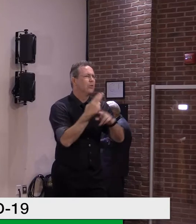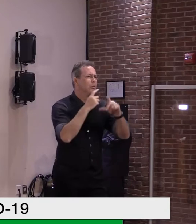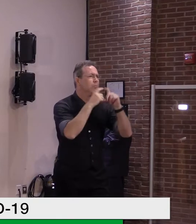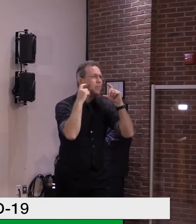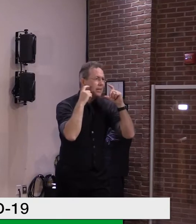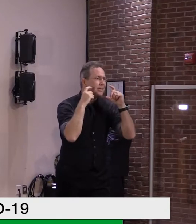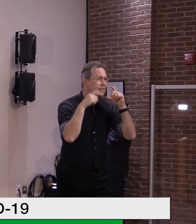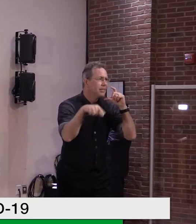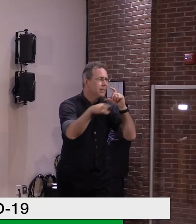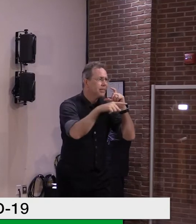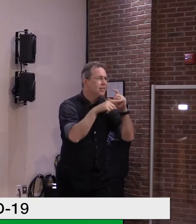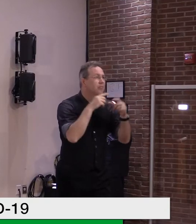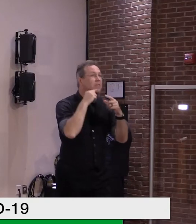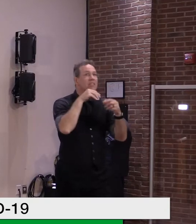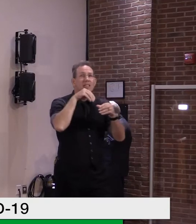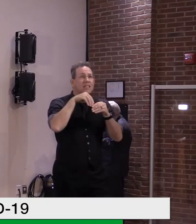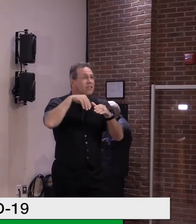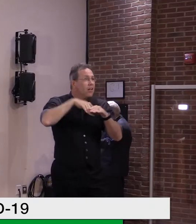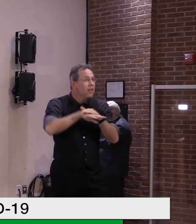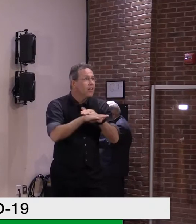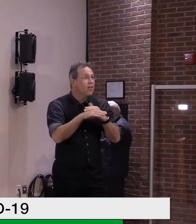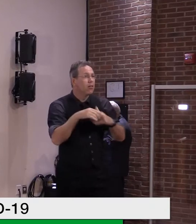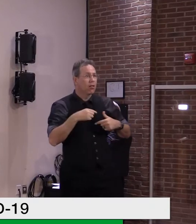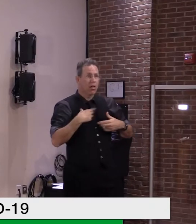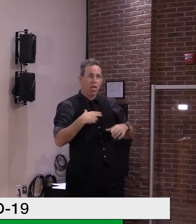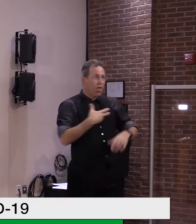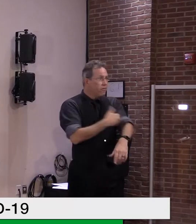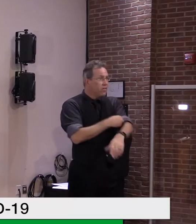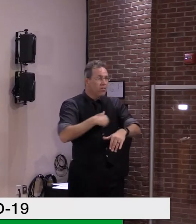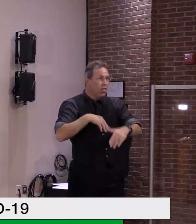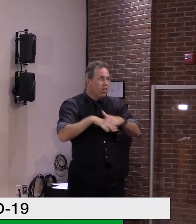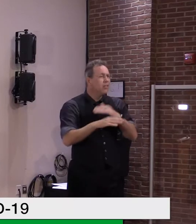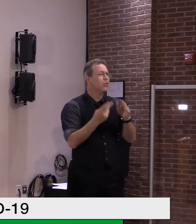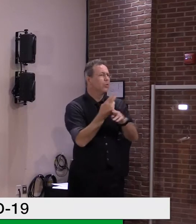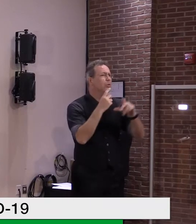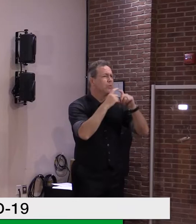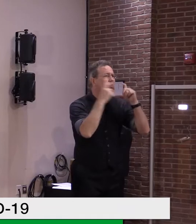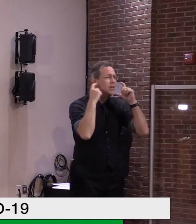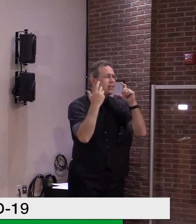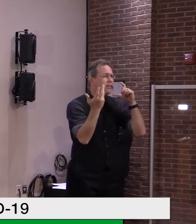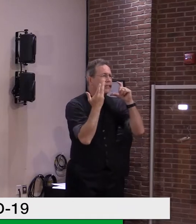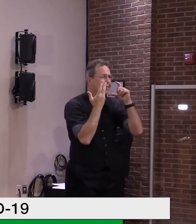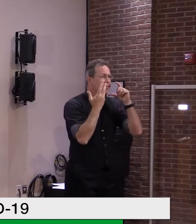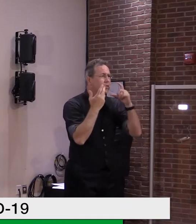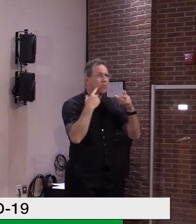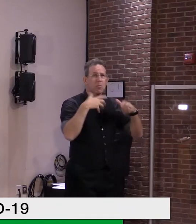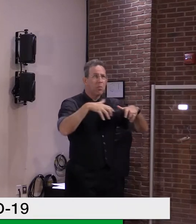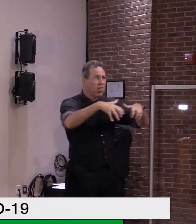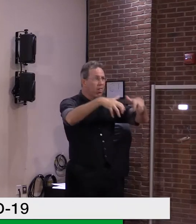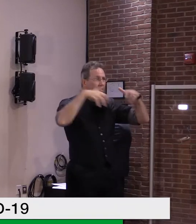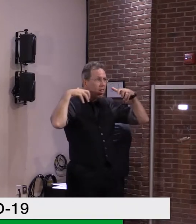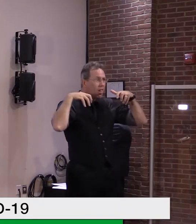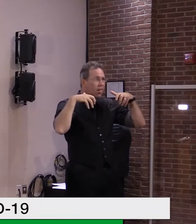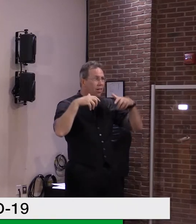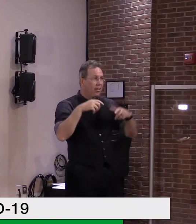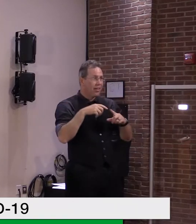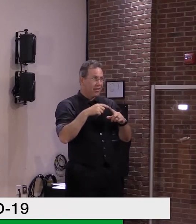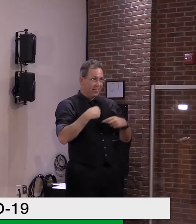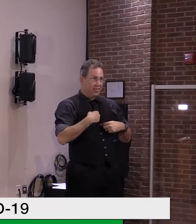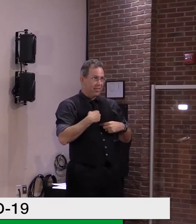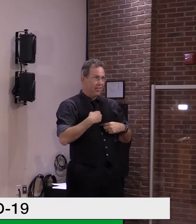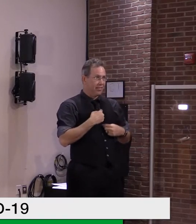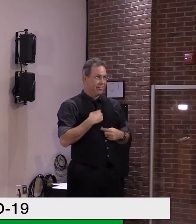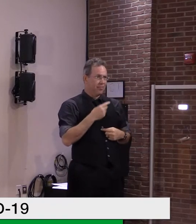describe, where there'd be a large number of people gathered. This is to protect themselves. The best